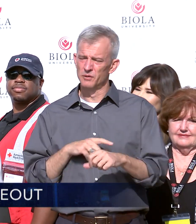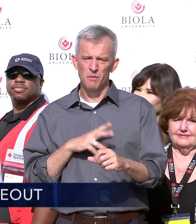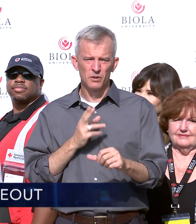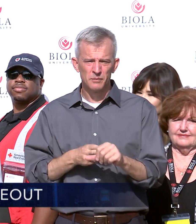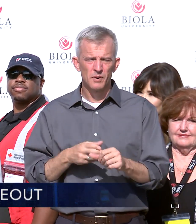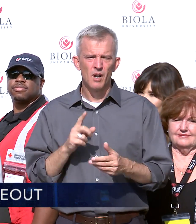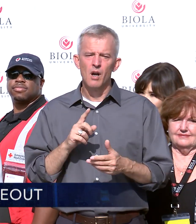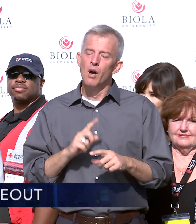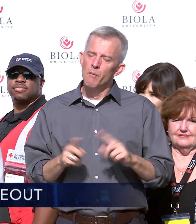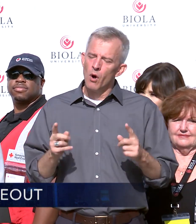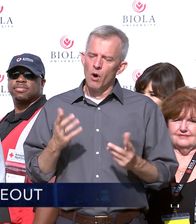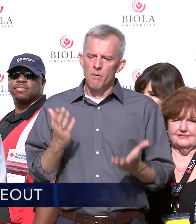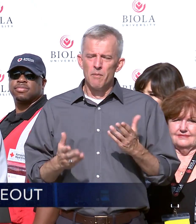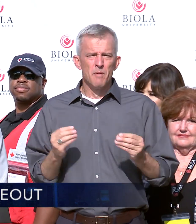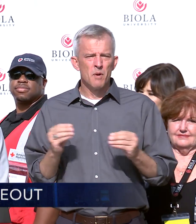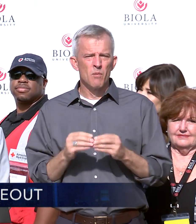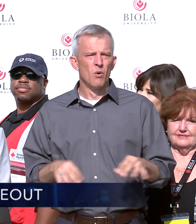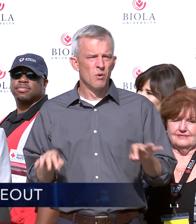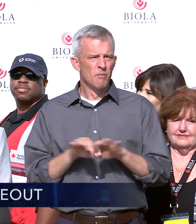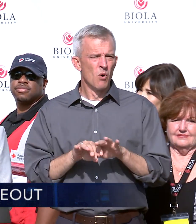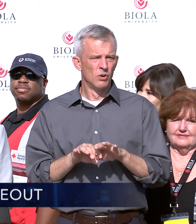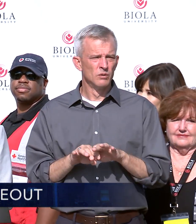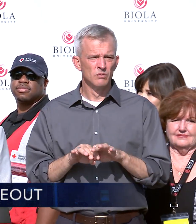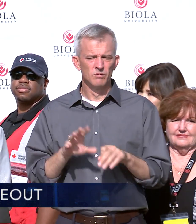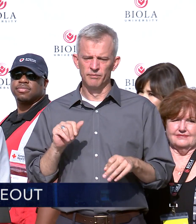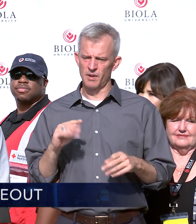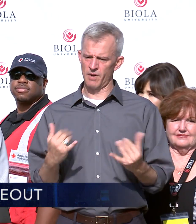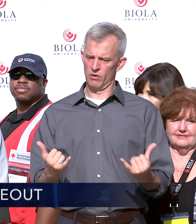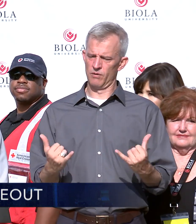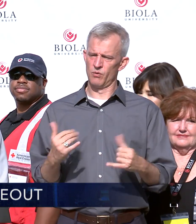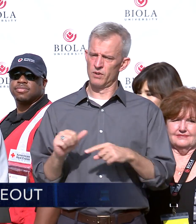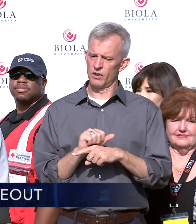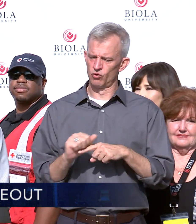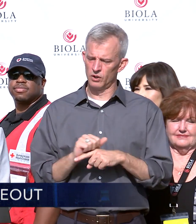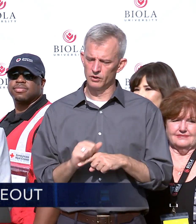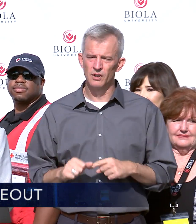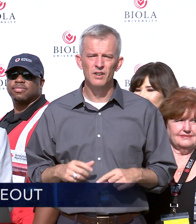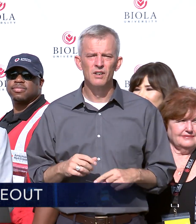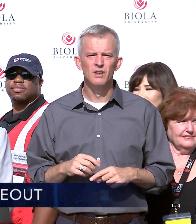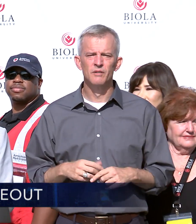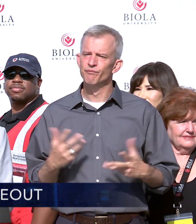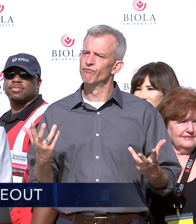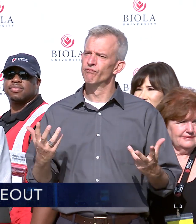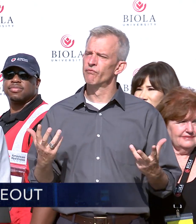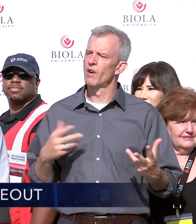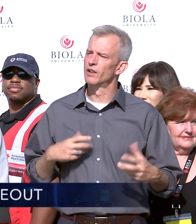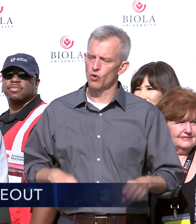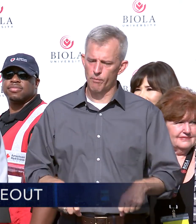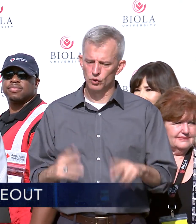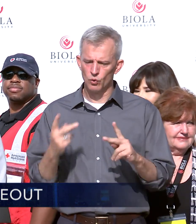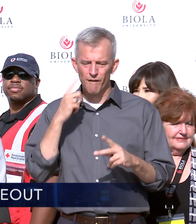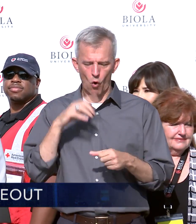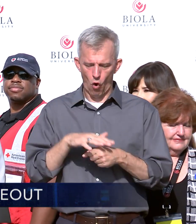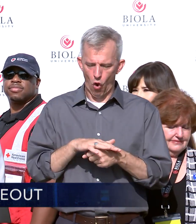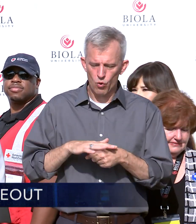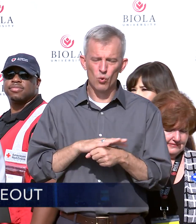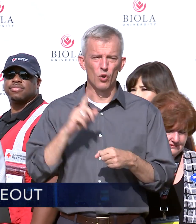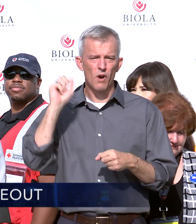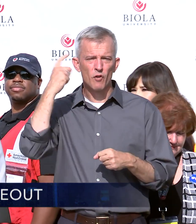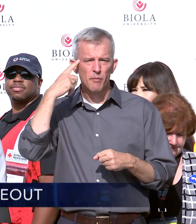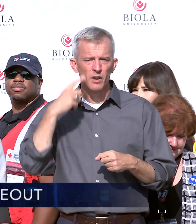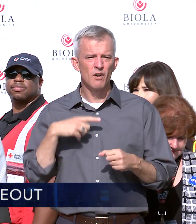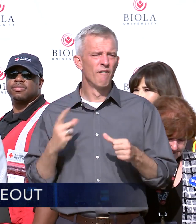what is perhaps more important about the Great California ShakeOut is that it's an opportunity for local governments,